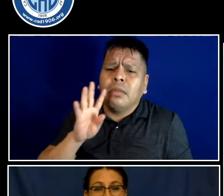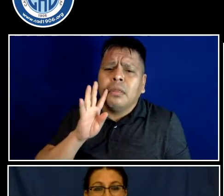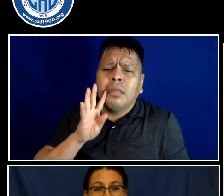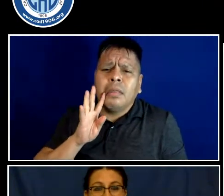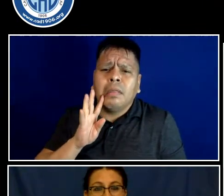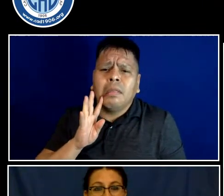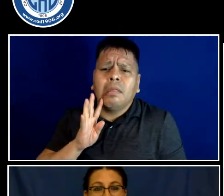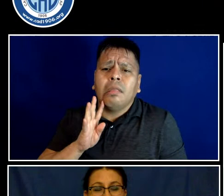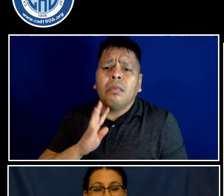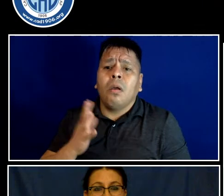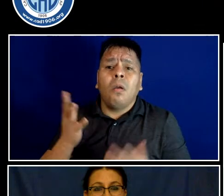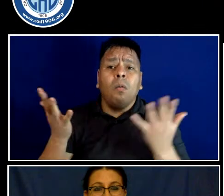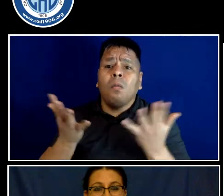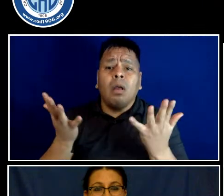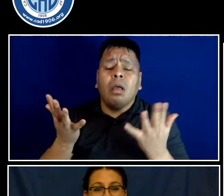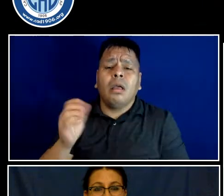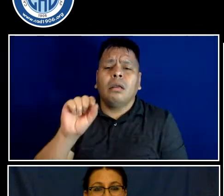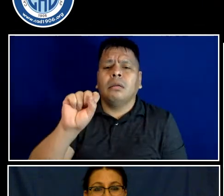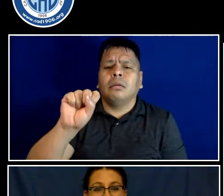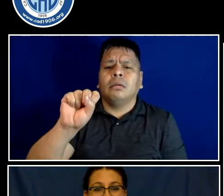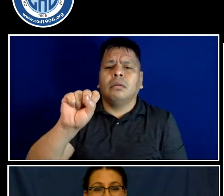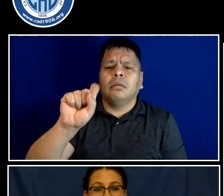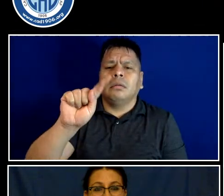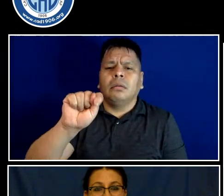that Mexican Americans